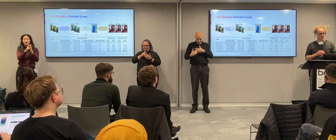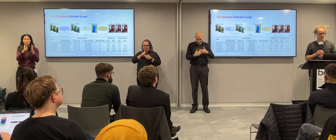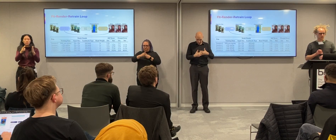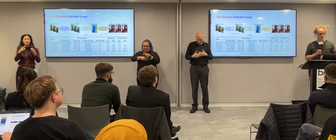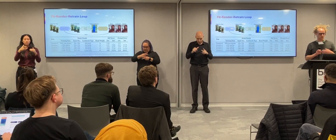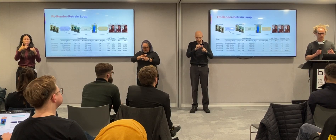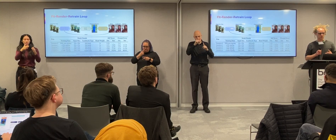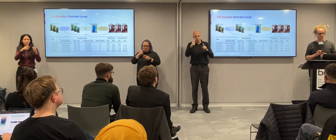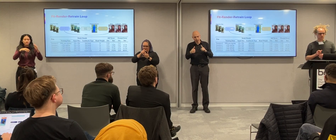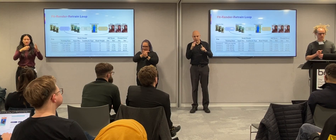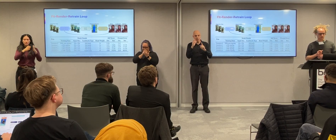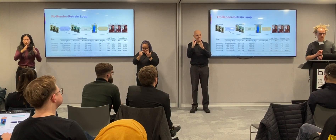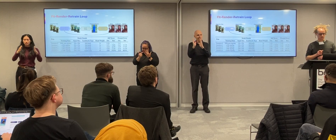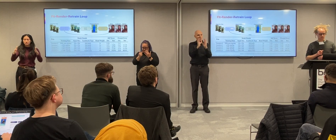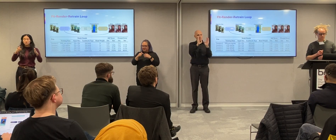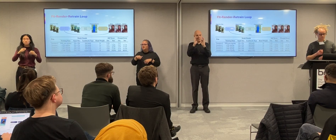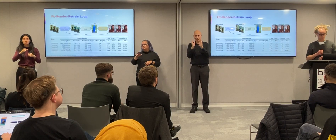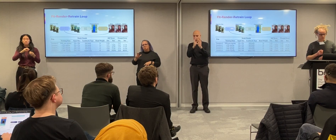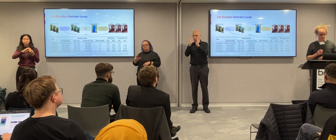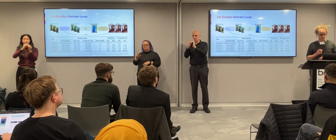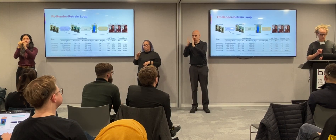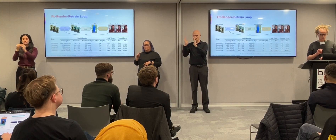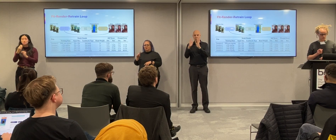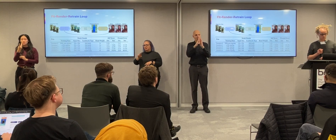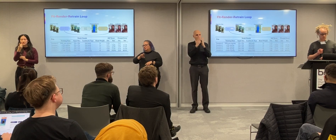that are 3D reconstructed